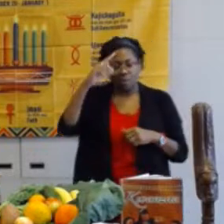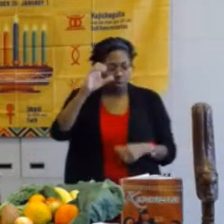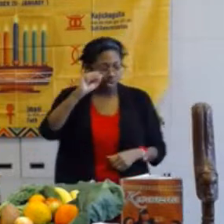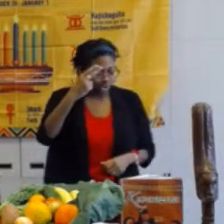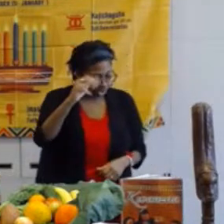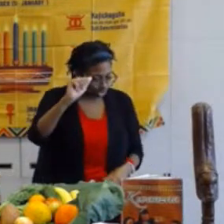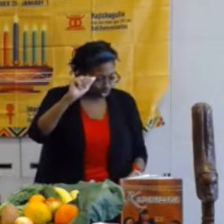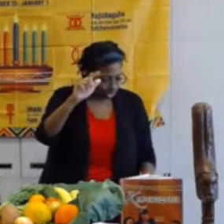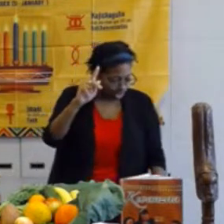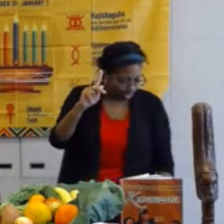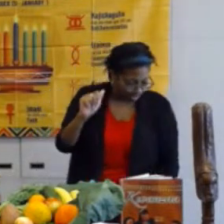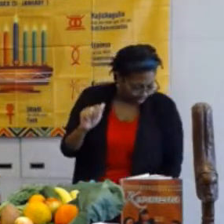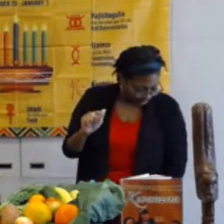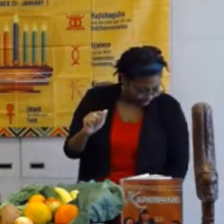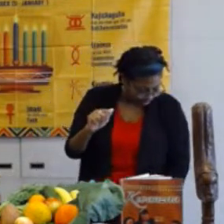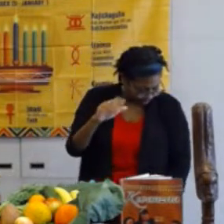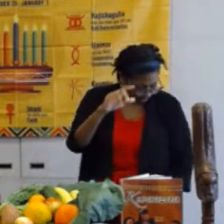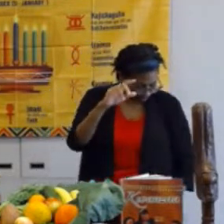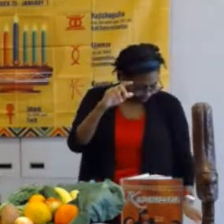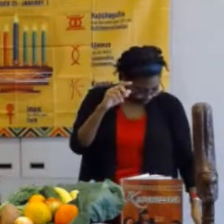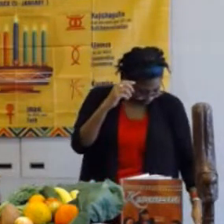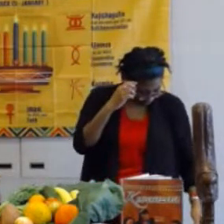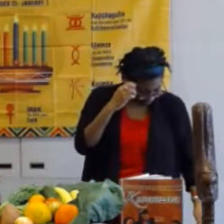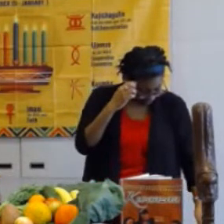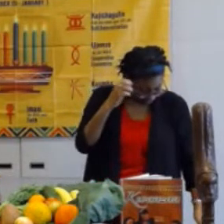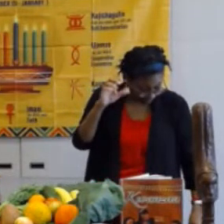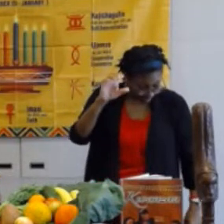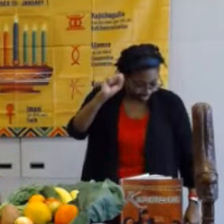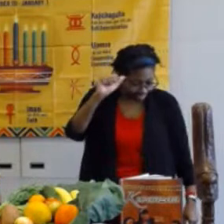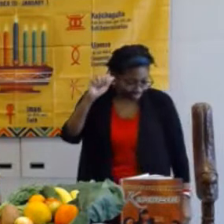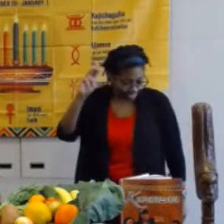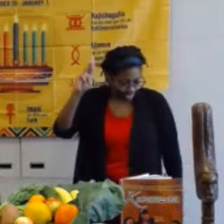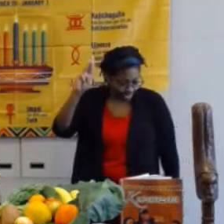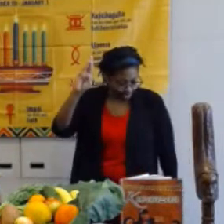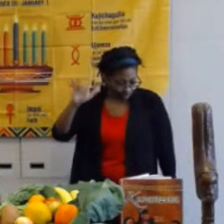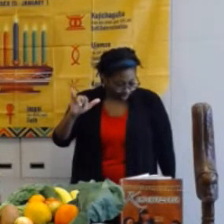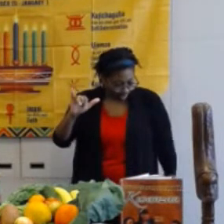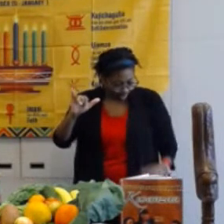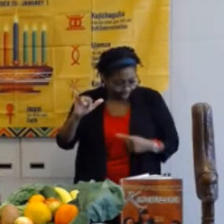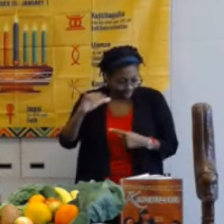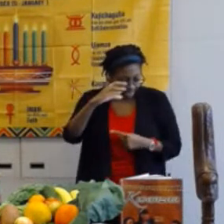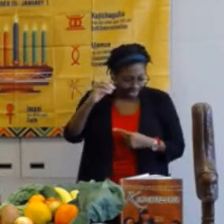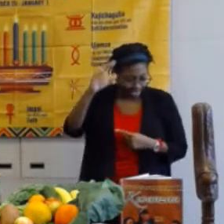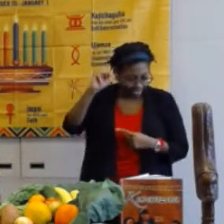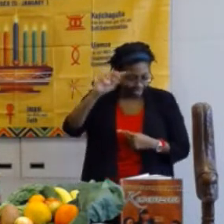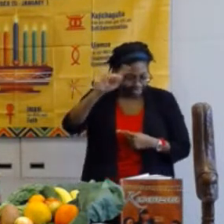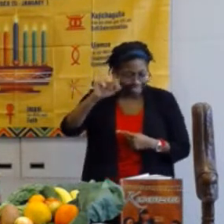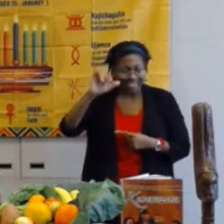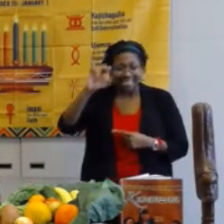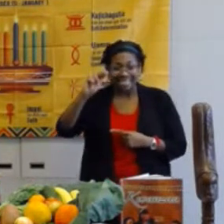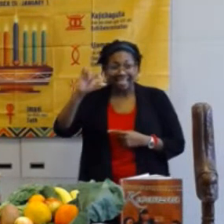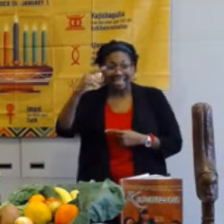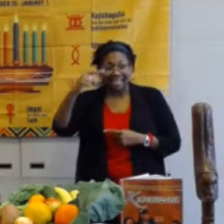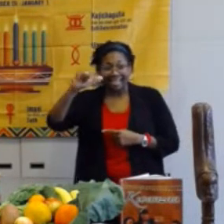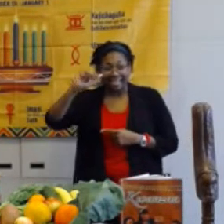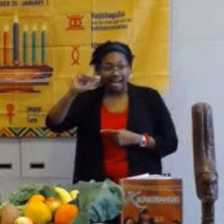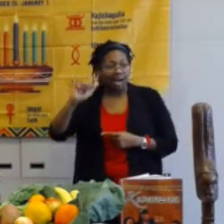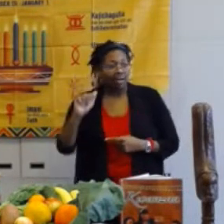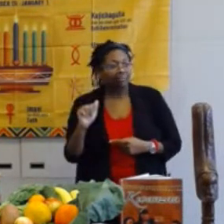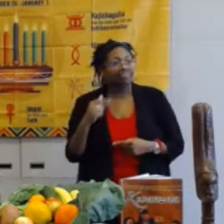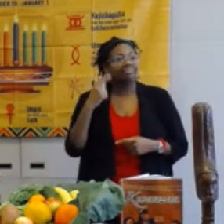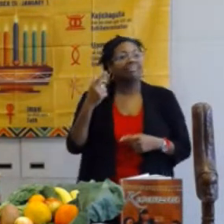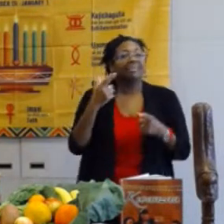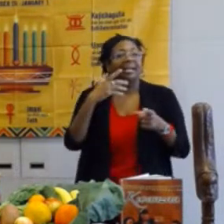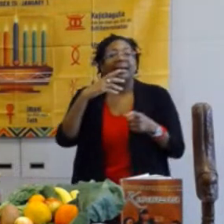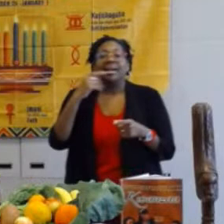for Nzinga, and all the others known and unknown who defended our ancestral land, history, and humanity